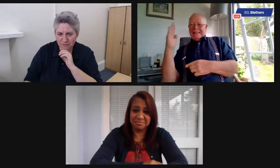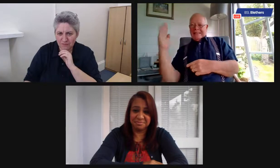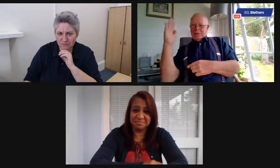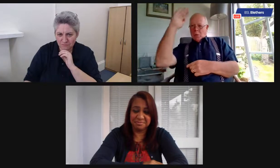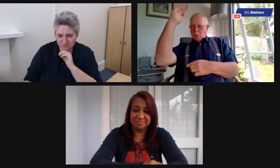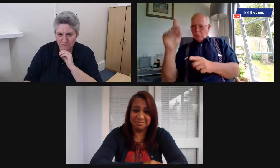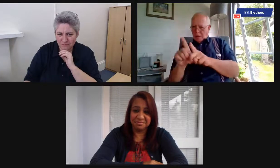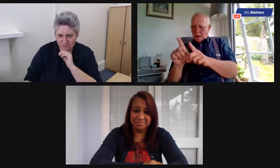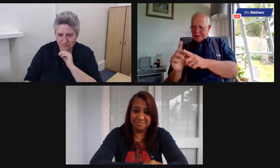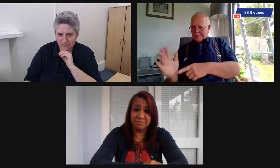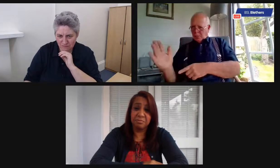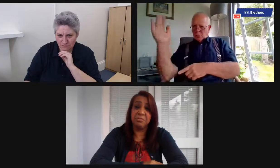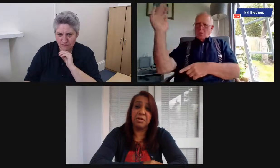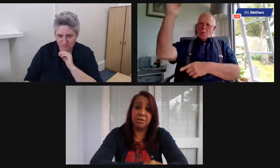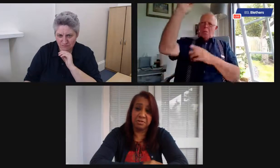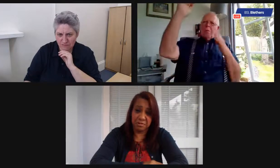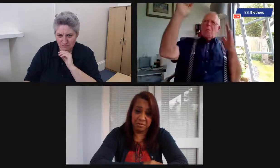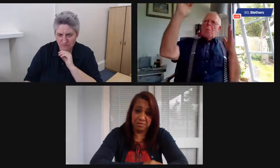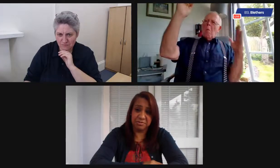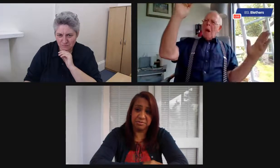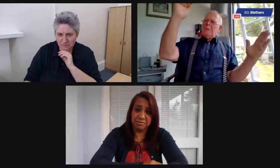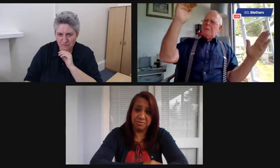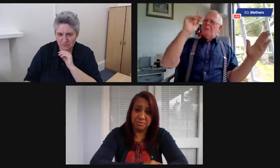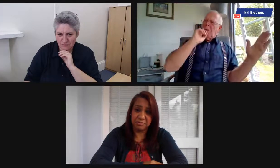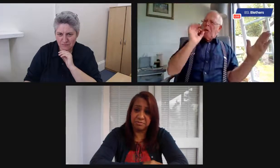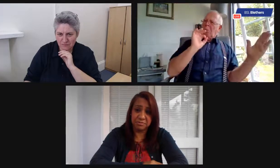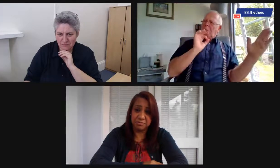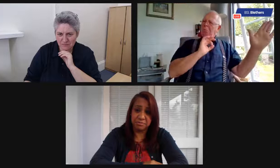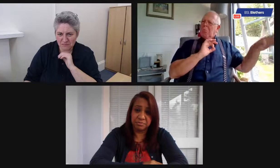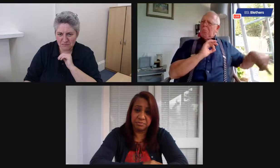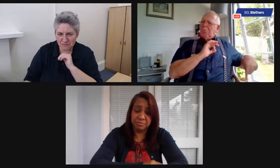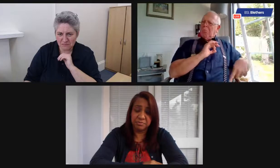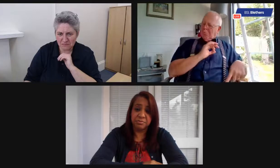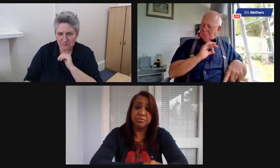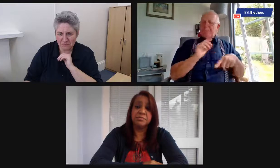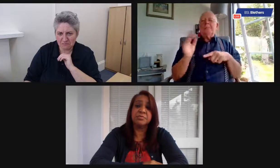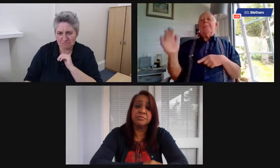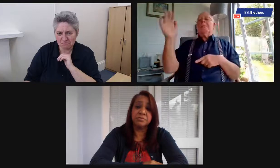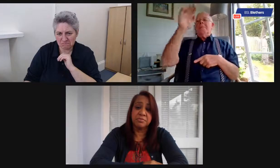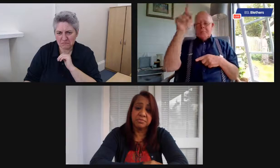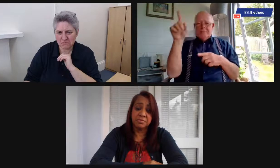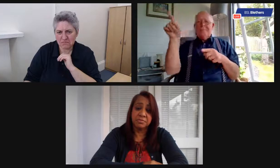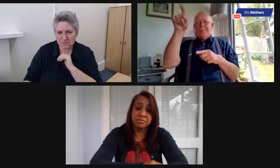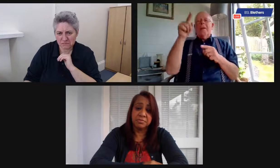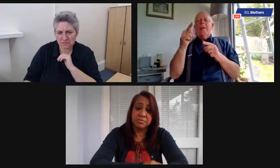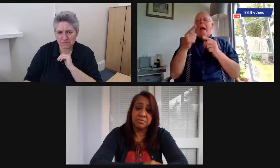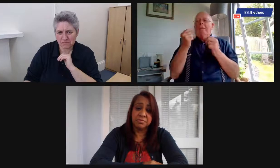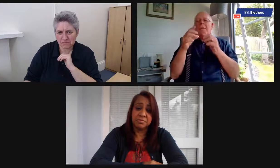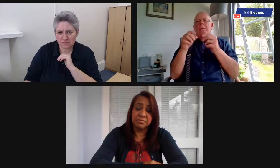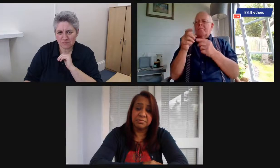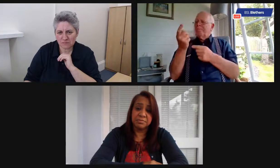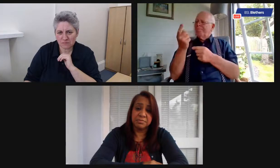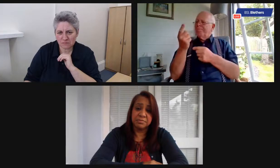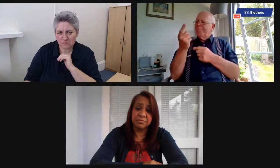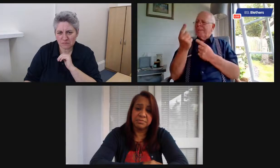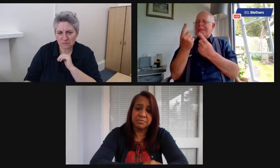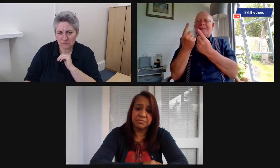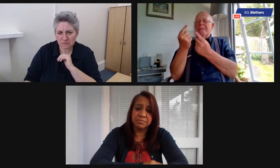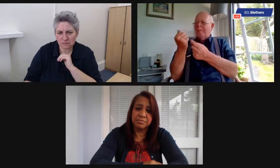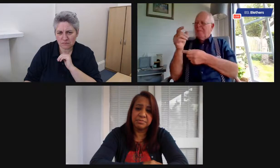And that's that kind of, particularly on the east coast of Scotland. I'm not sure about the west so much, but particularly on the east coast of Scotland, that is very